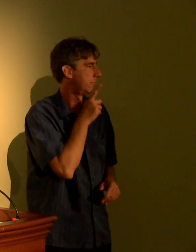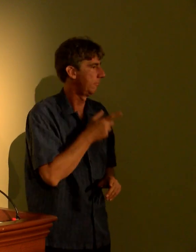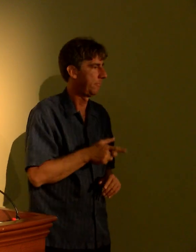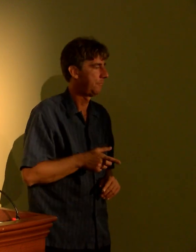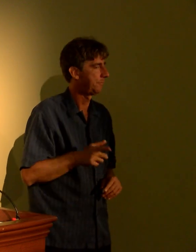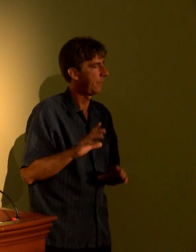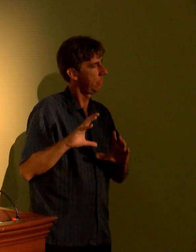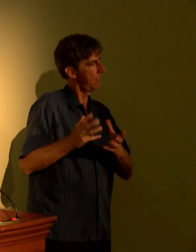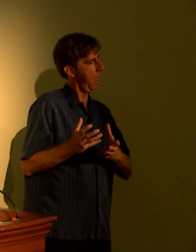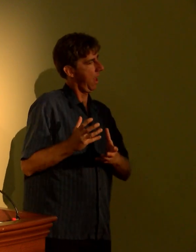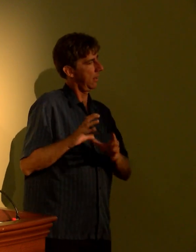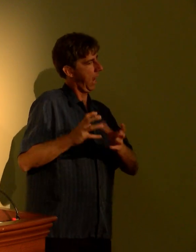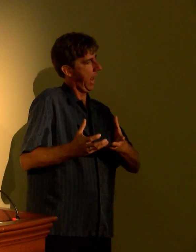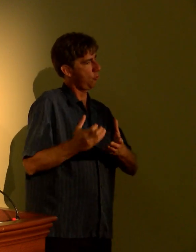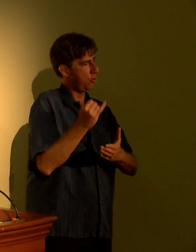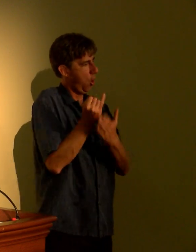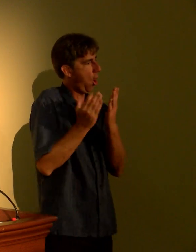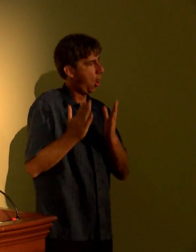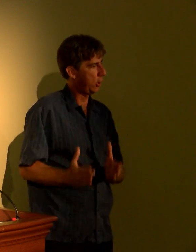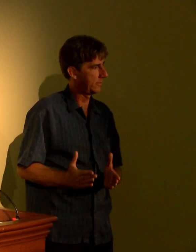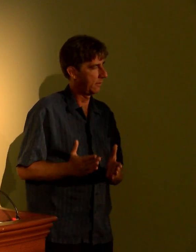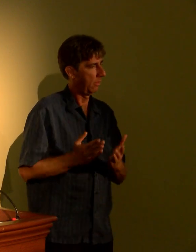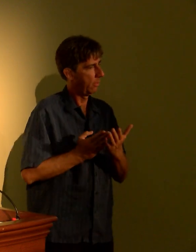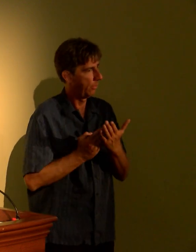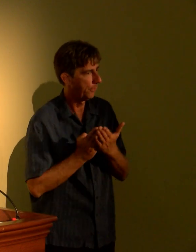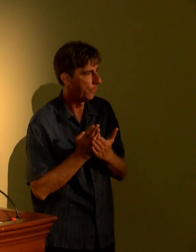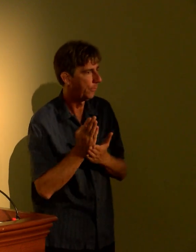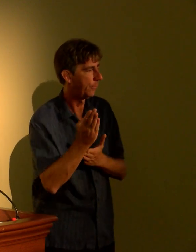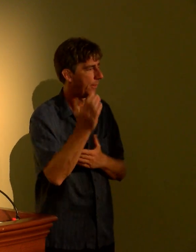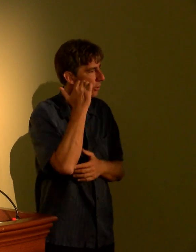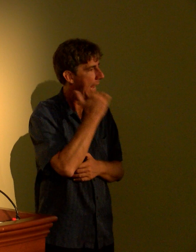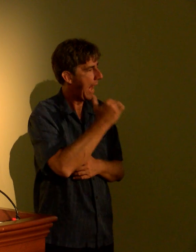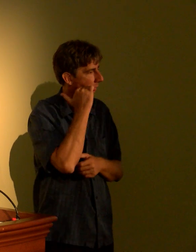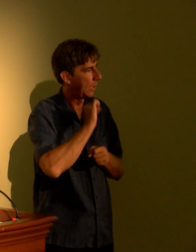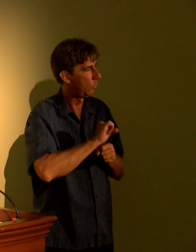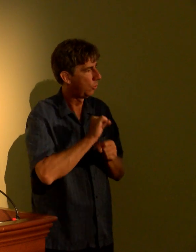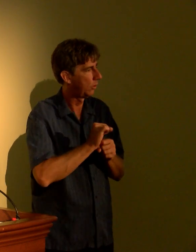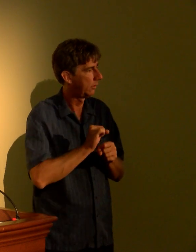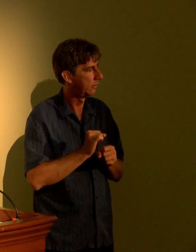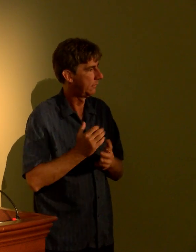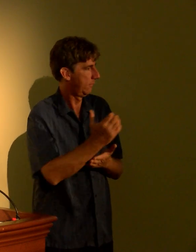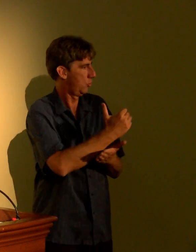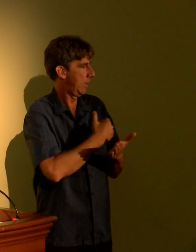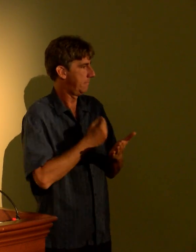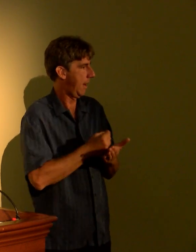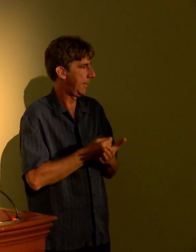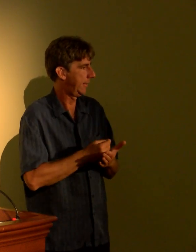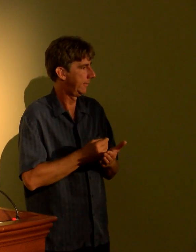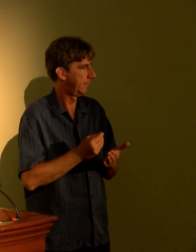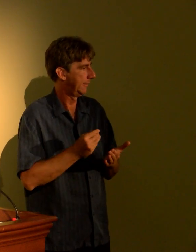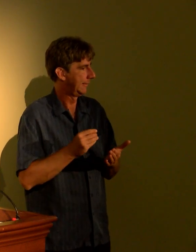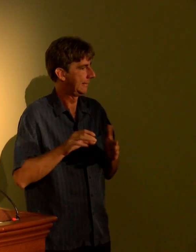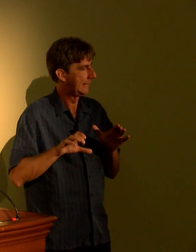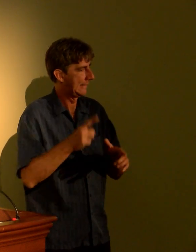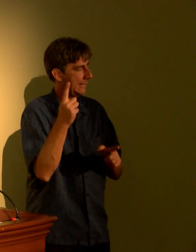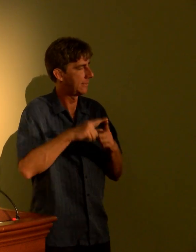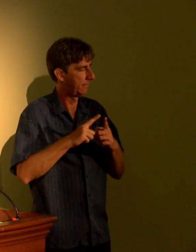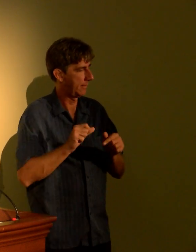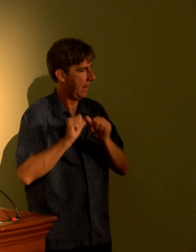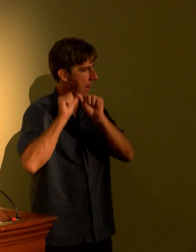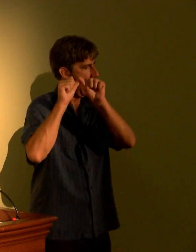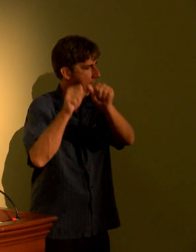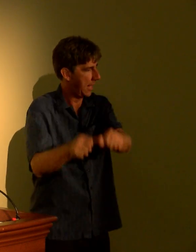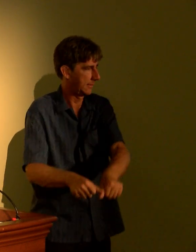of artists that in the course of the daily pursuit of making a living, did something of lasting beauty.